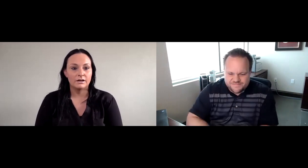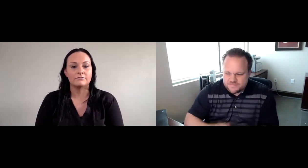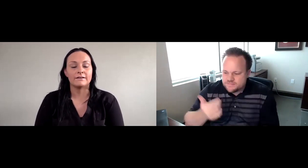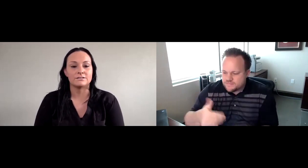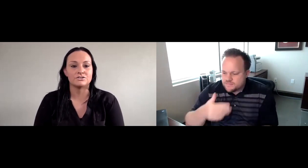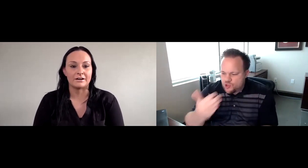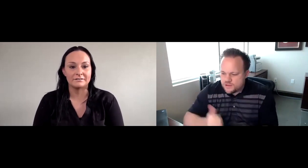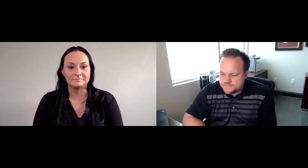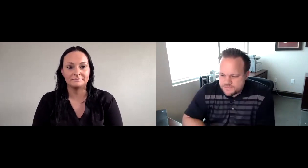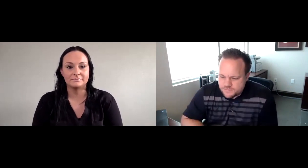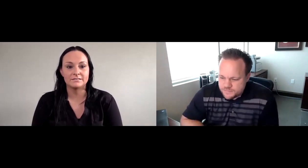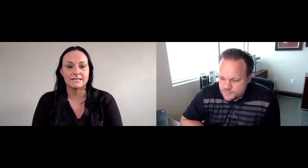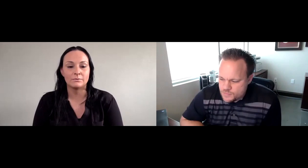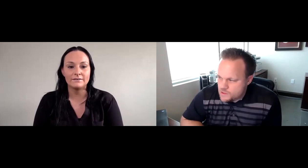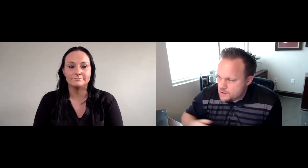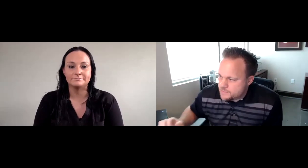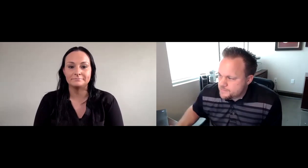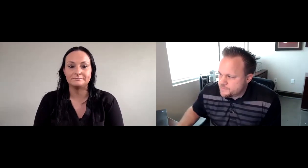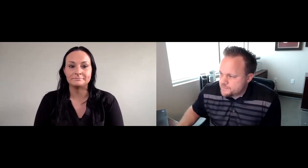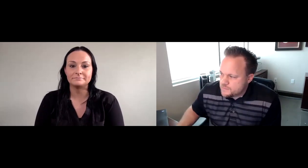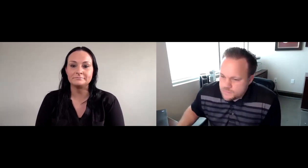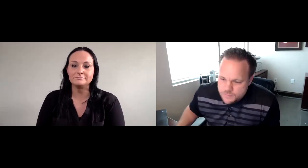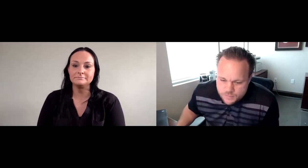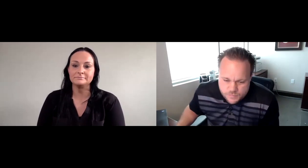vice chair. Take it away.